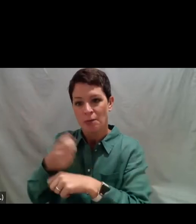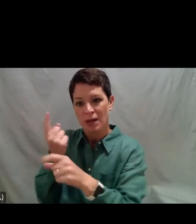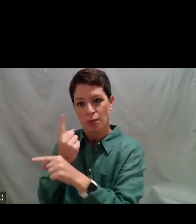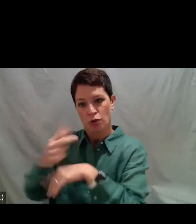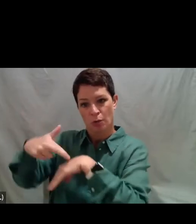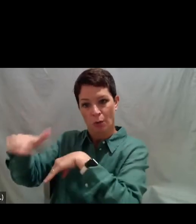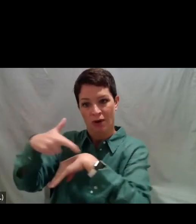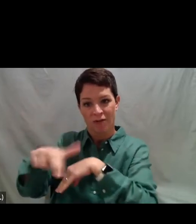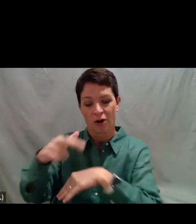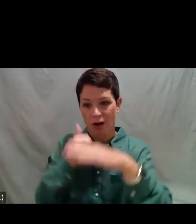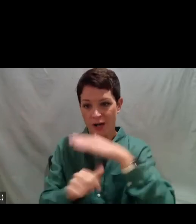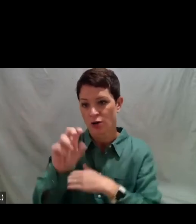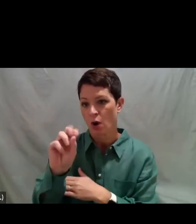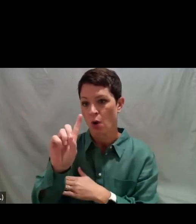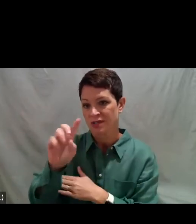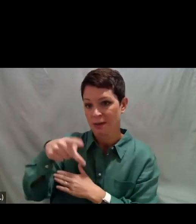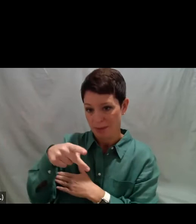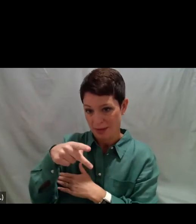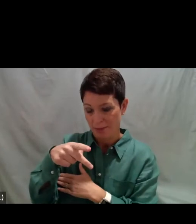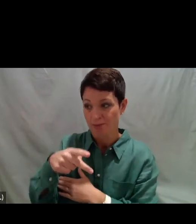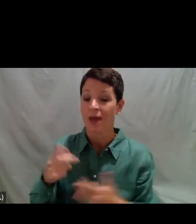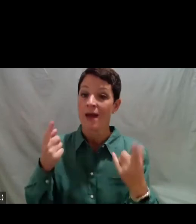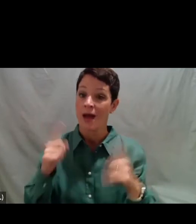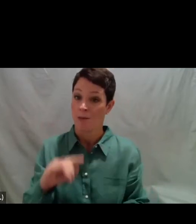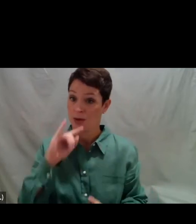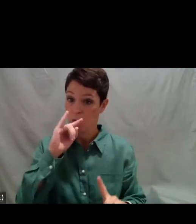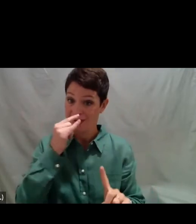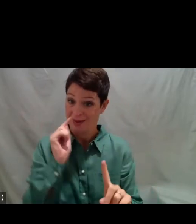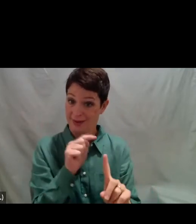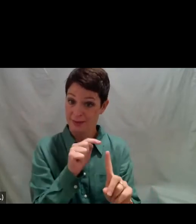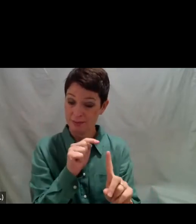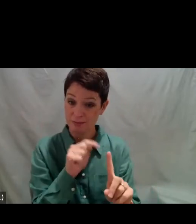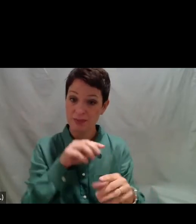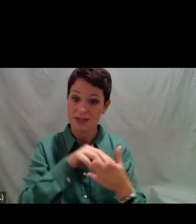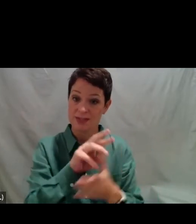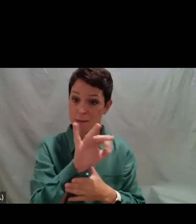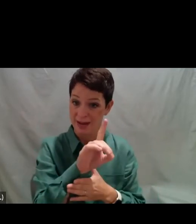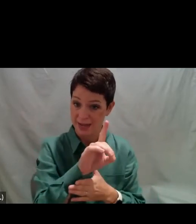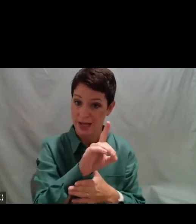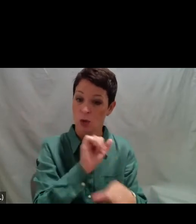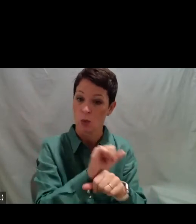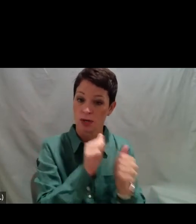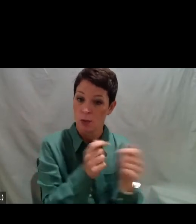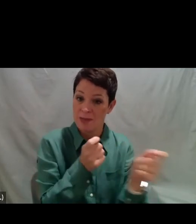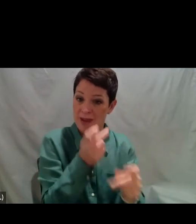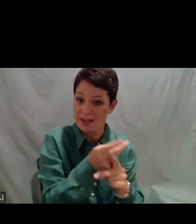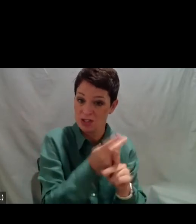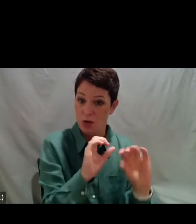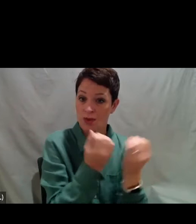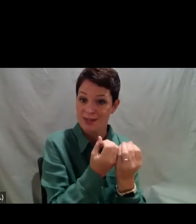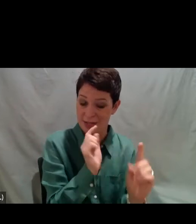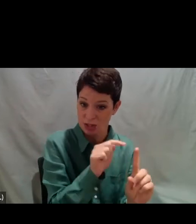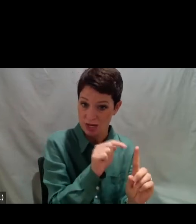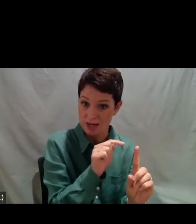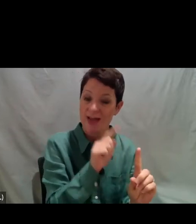to ODP. So when a child is in Medicaid and working with one of our managed care organizations, that